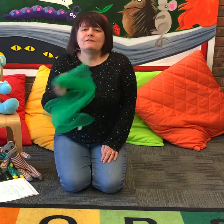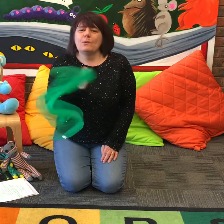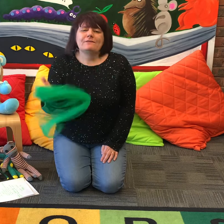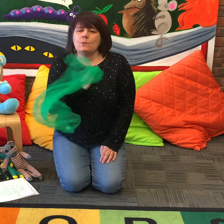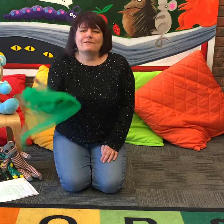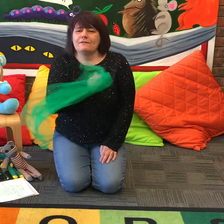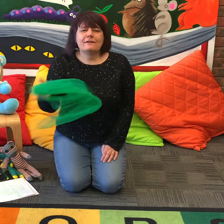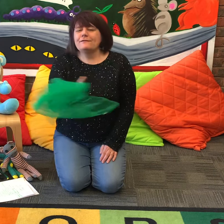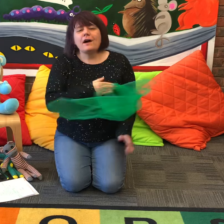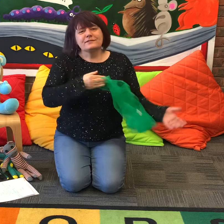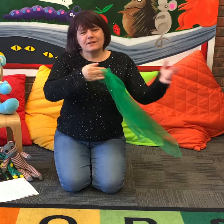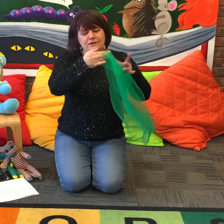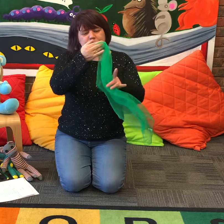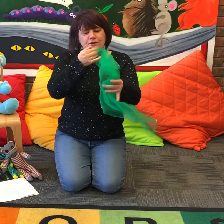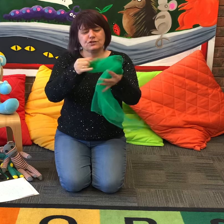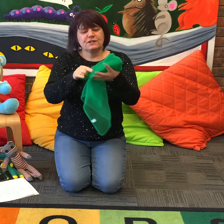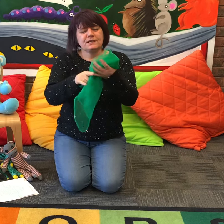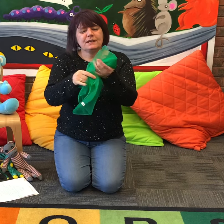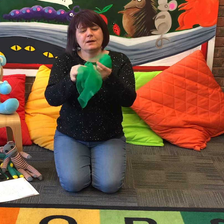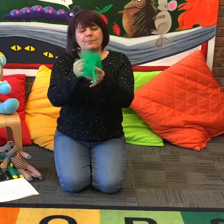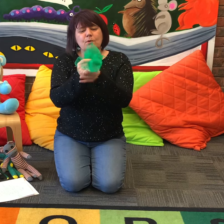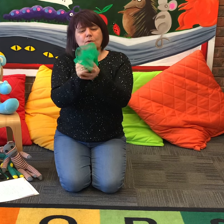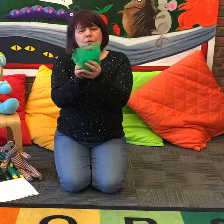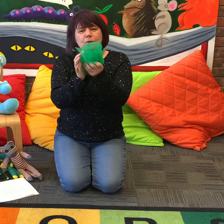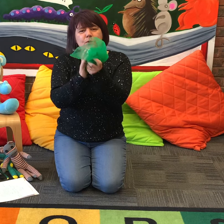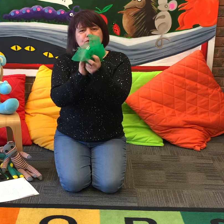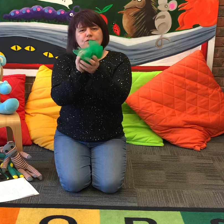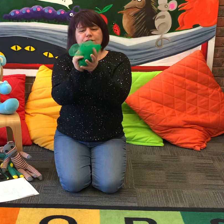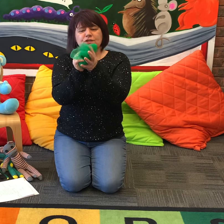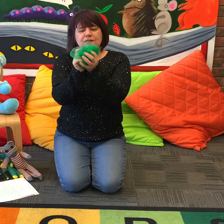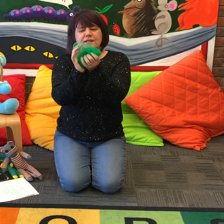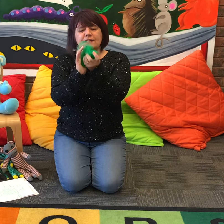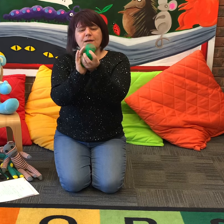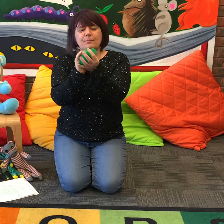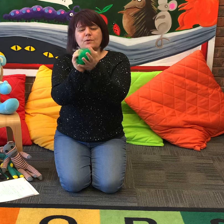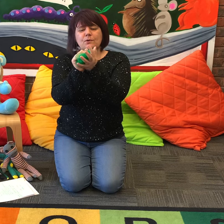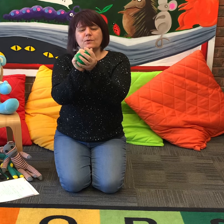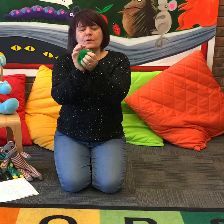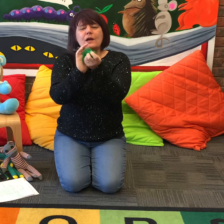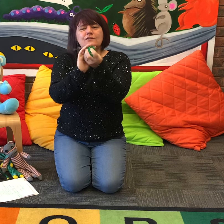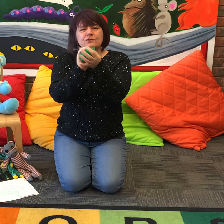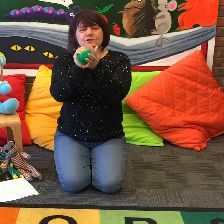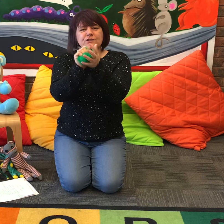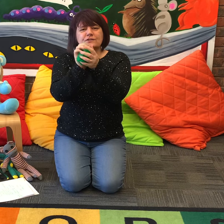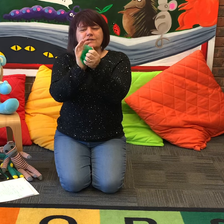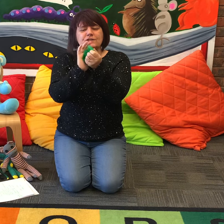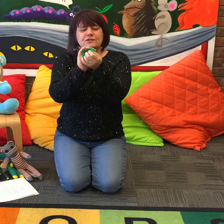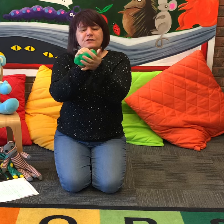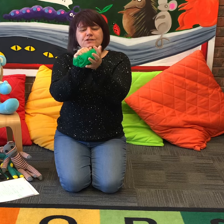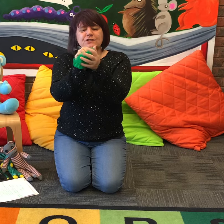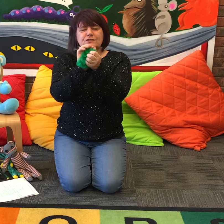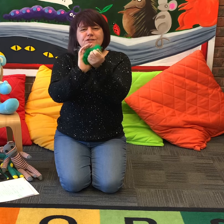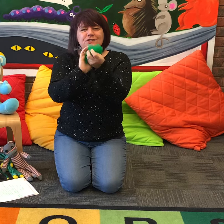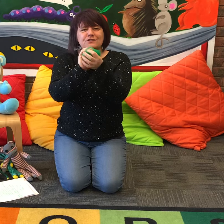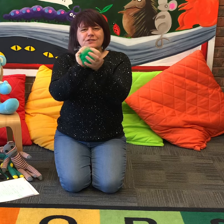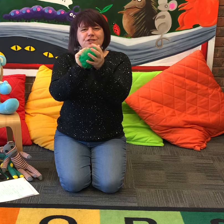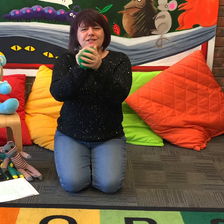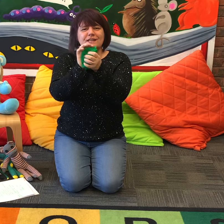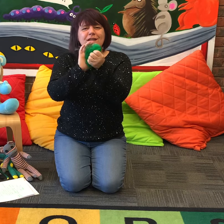wave it, wave it very fast. Scrunch it in a ball, scrunch it in a ball. Scrunch it, scrunch it, scrunch it, scrunch it, scrunch it in a